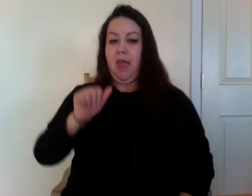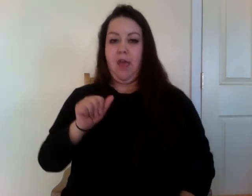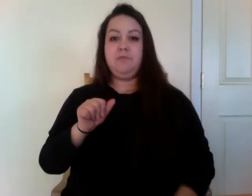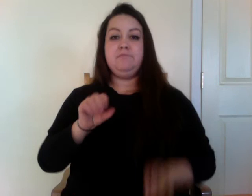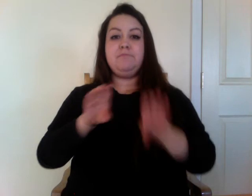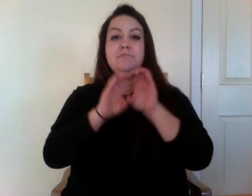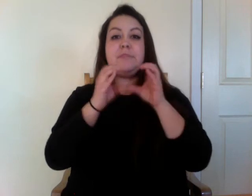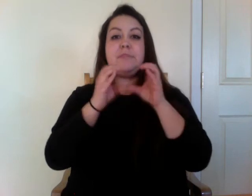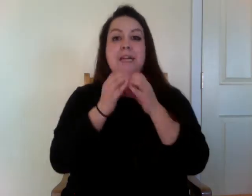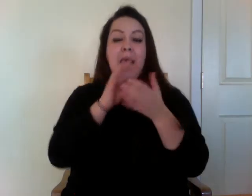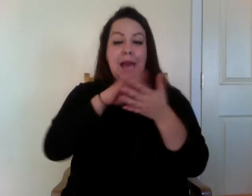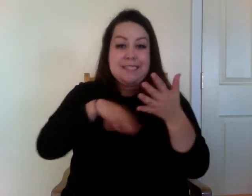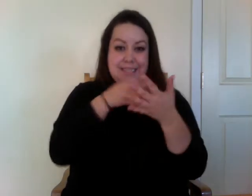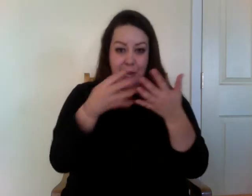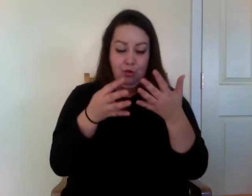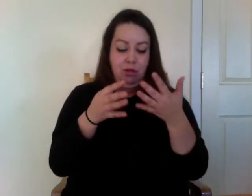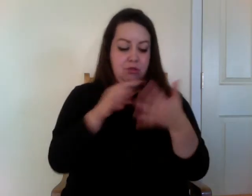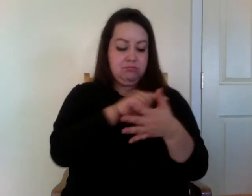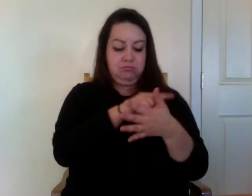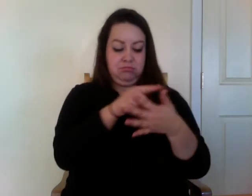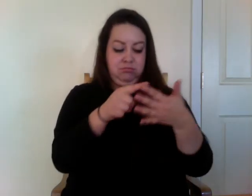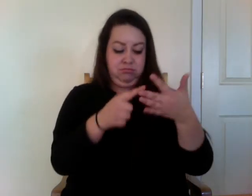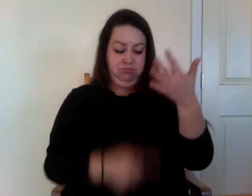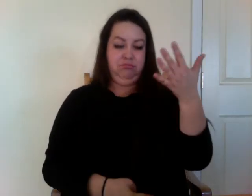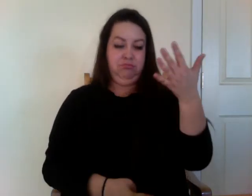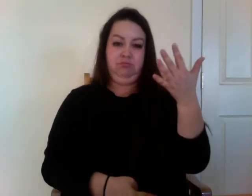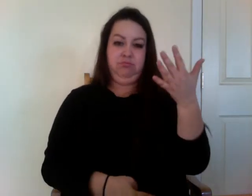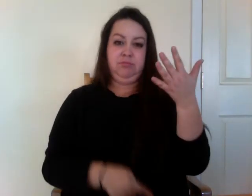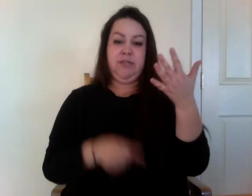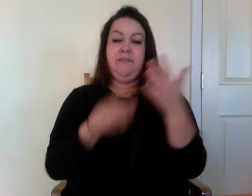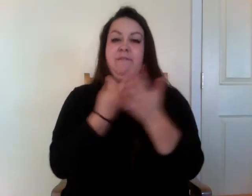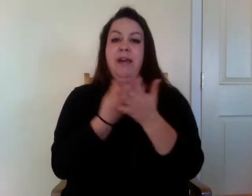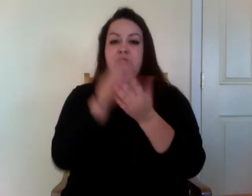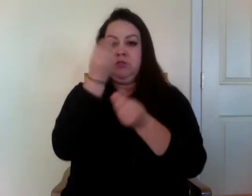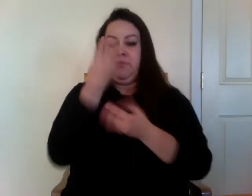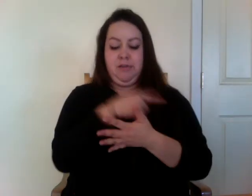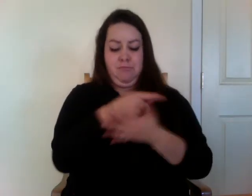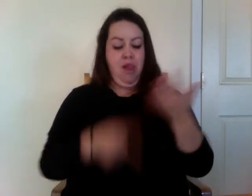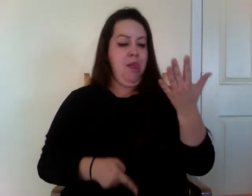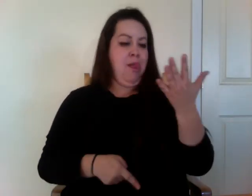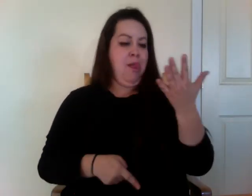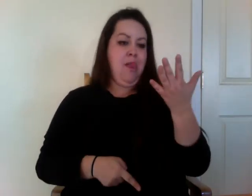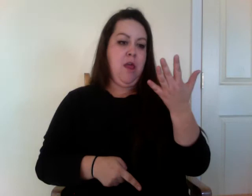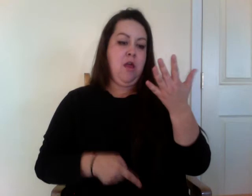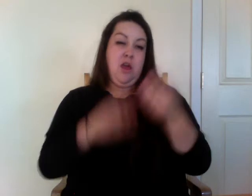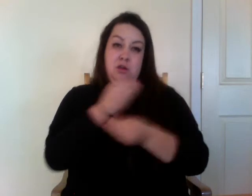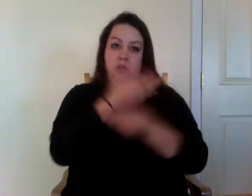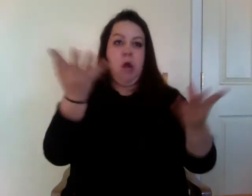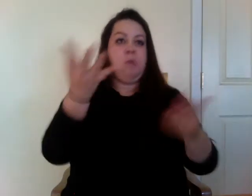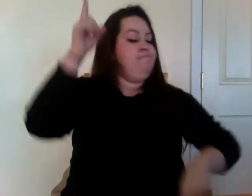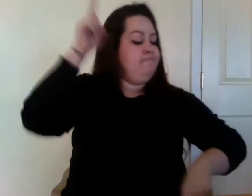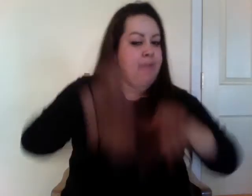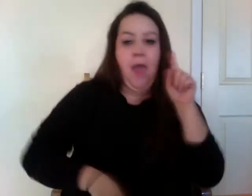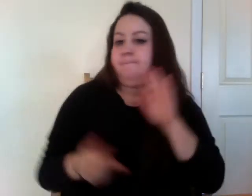meaning where to find a student, and financial information. We do have a process for family